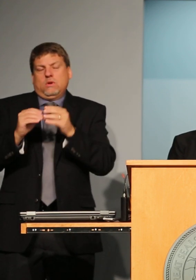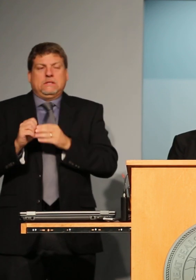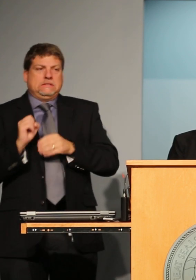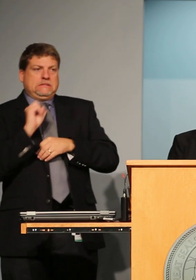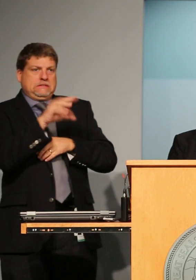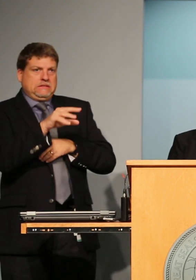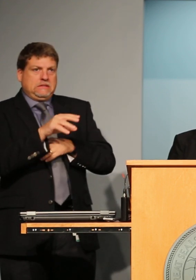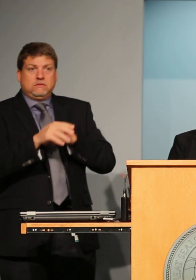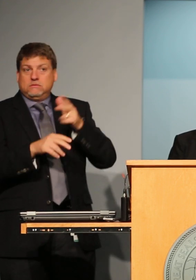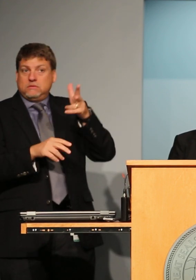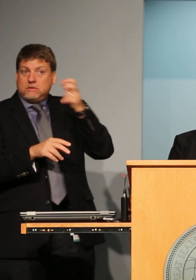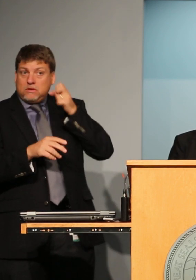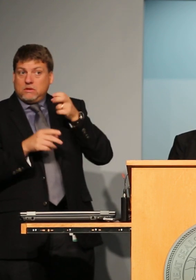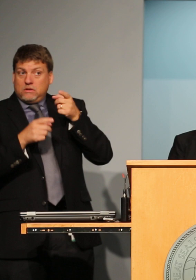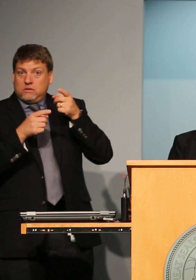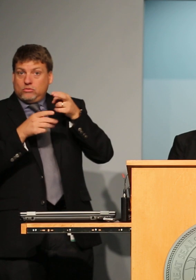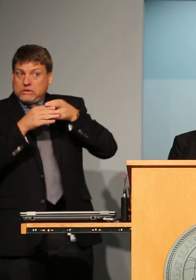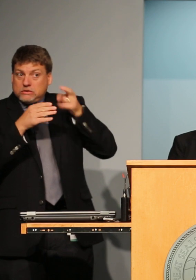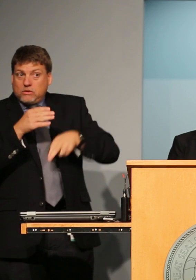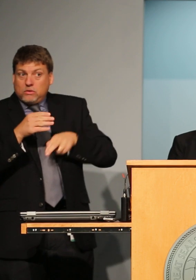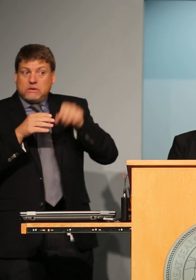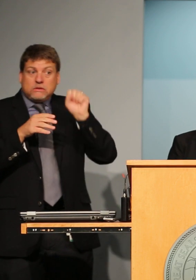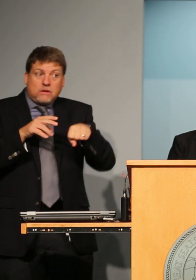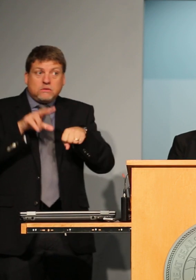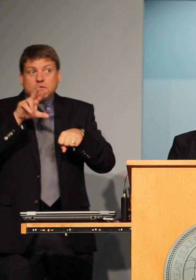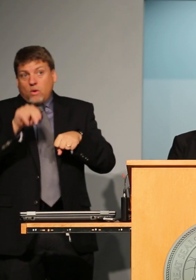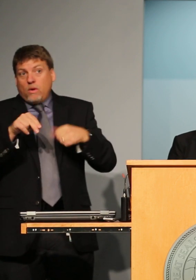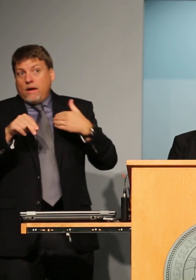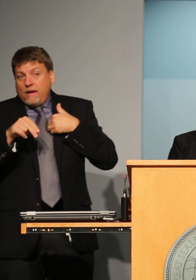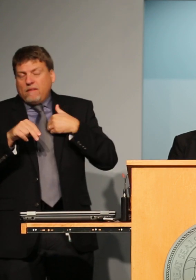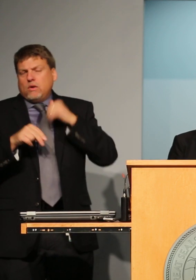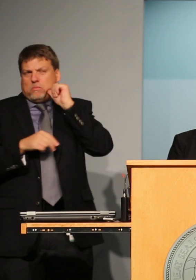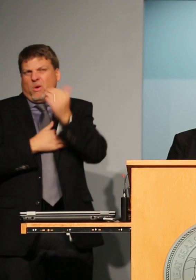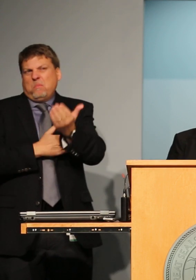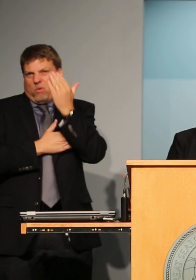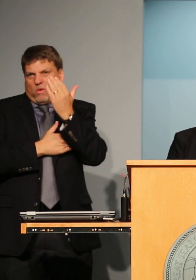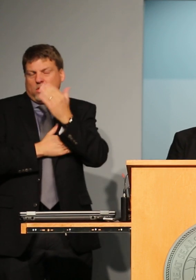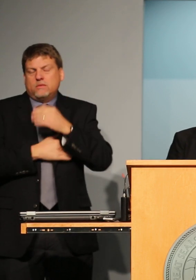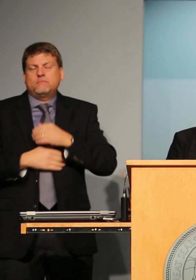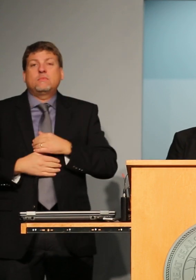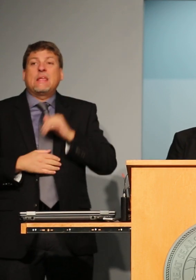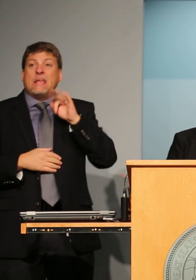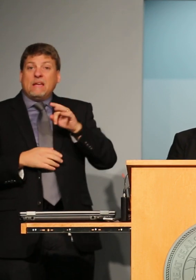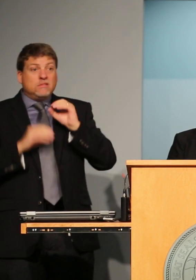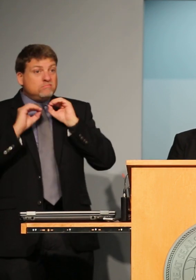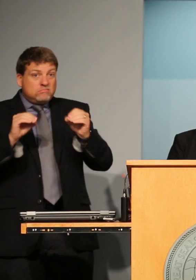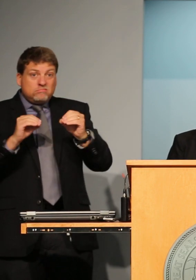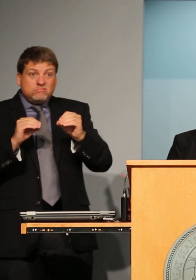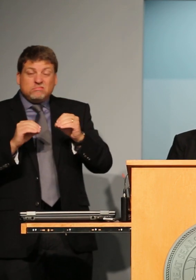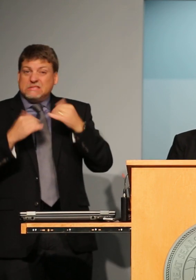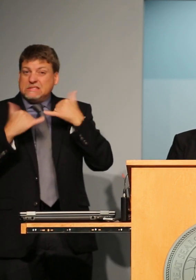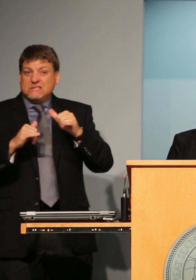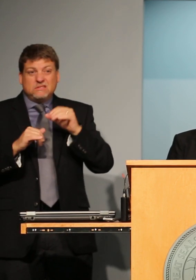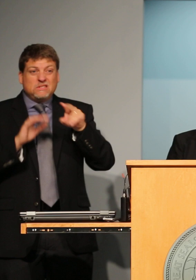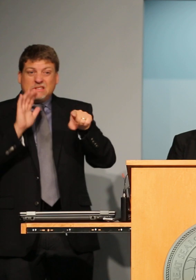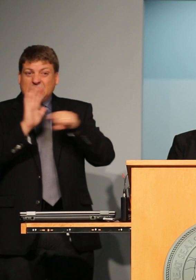morning. If that test is negative, the patient will continue in isolation at